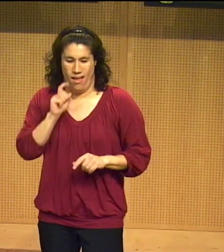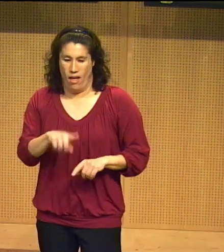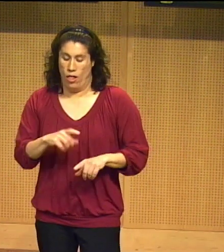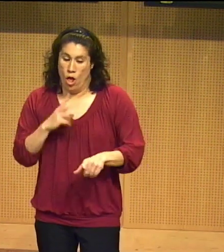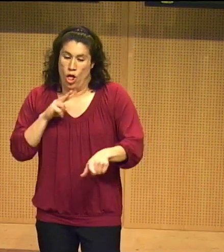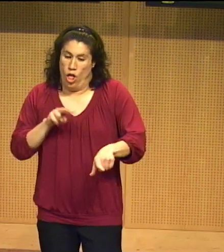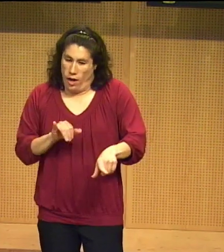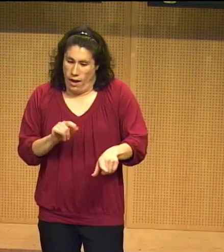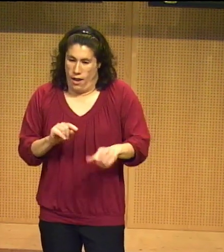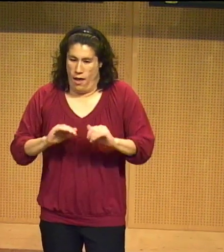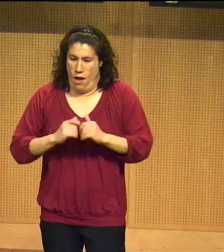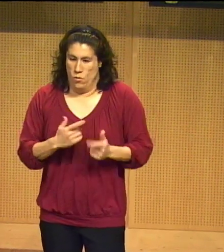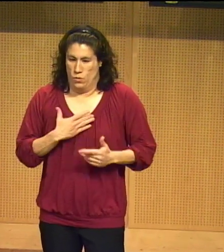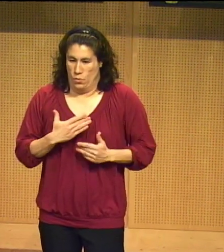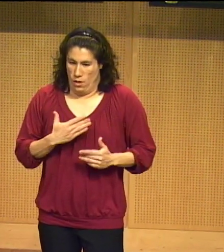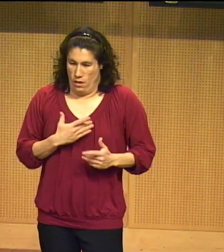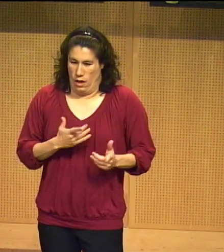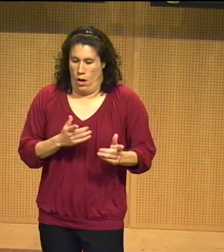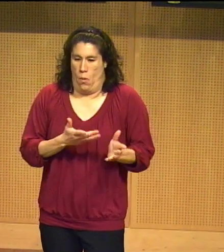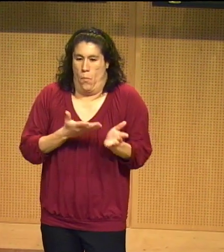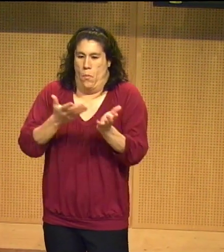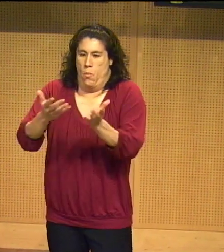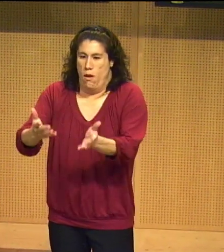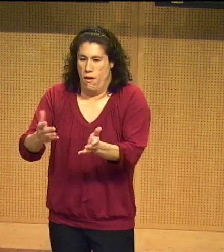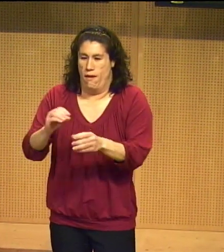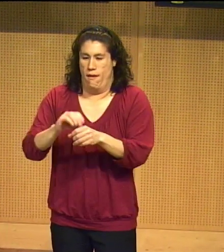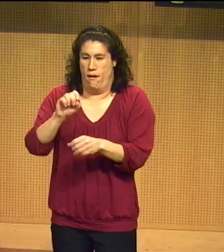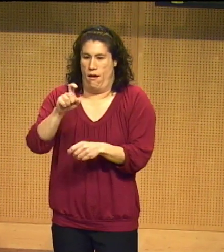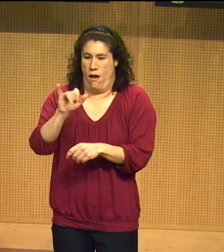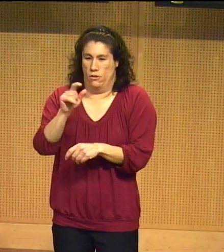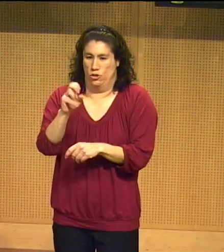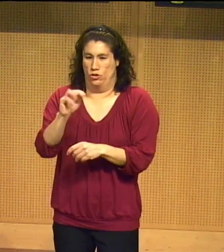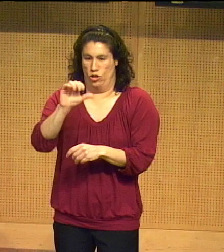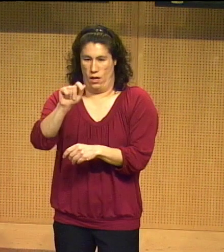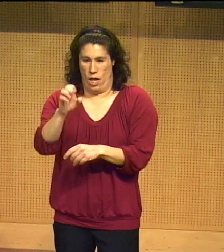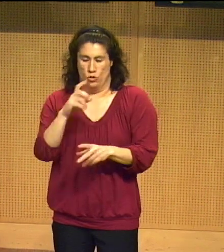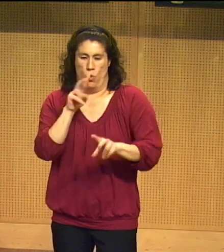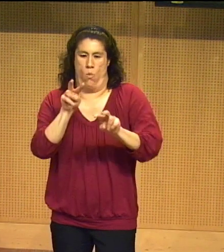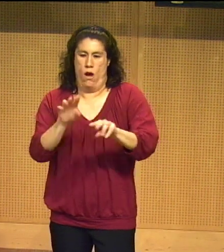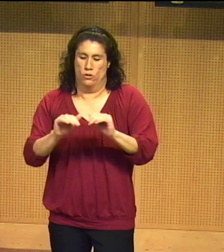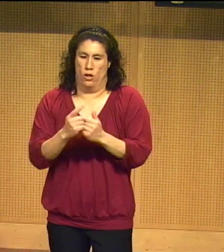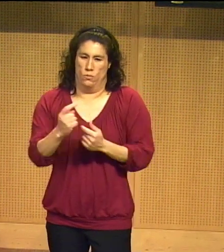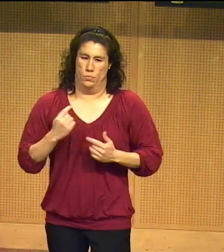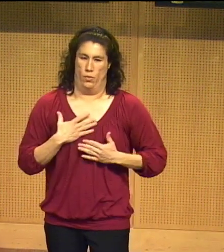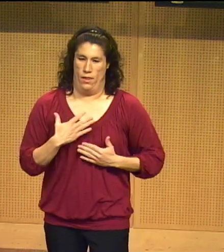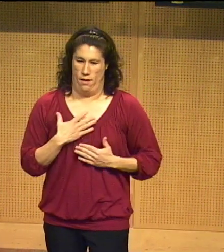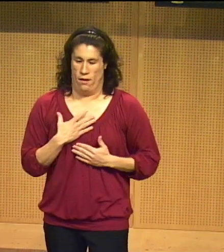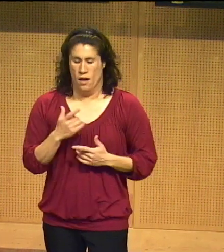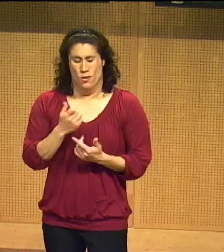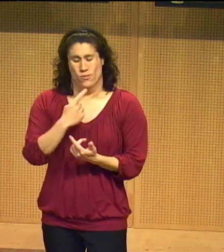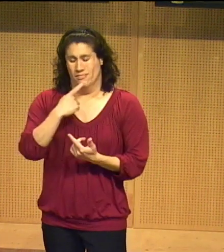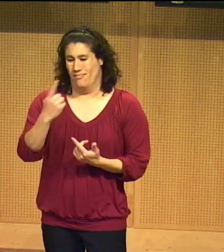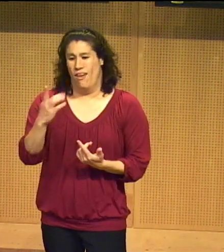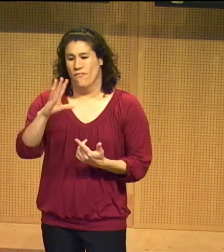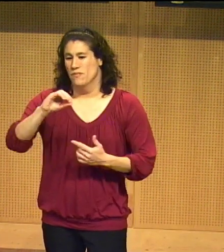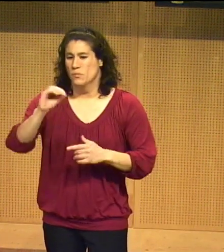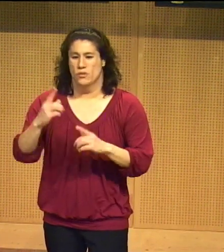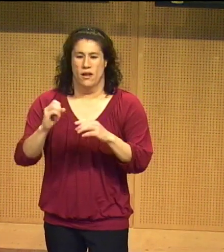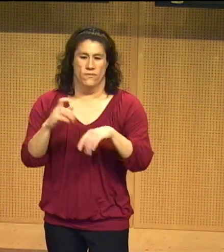to listen, but I can recognize from watching an animal's respiration rate. 50% of the time I know what's wrong with a cat or a dog just